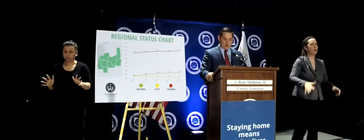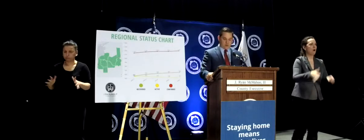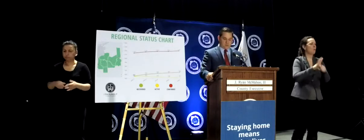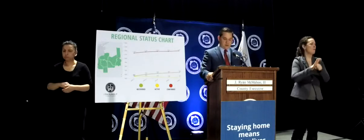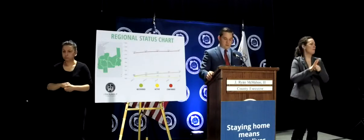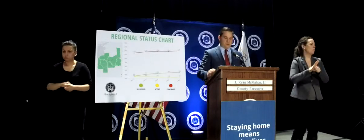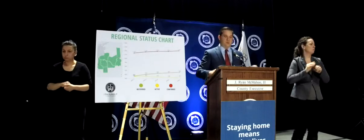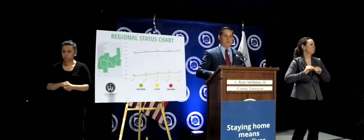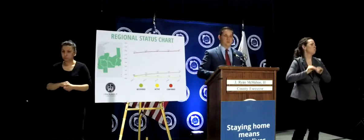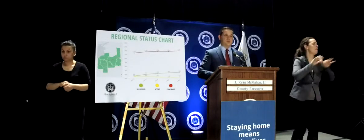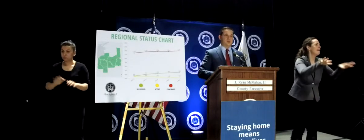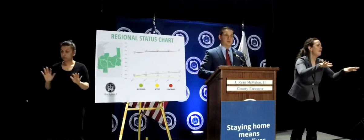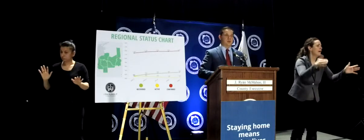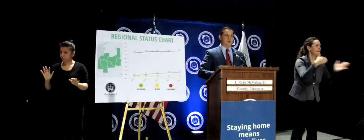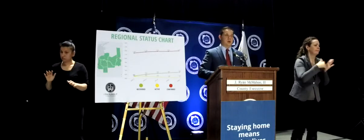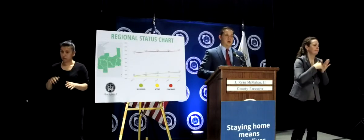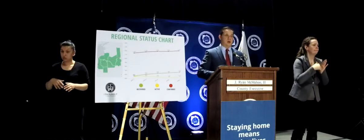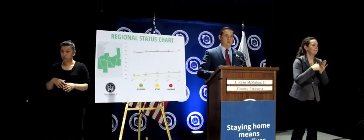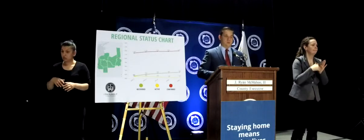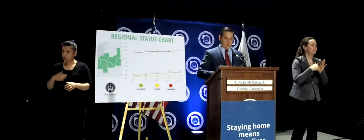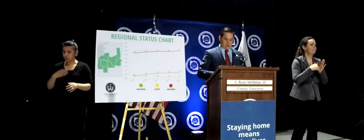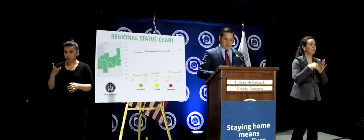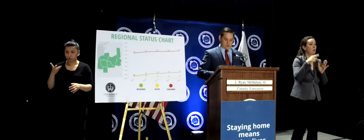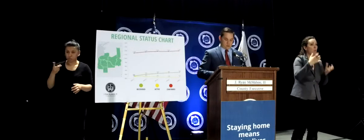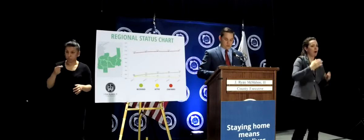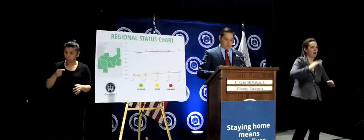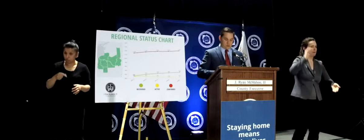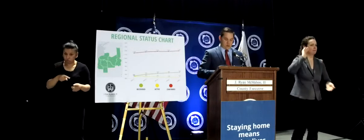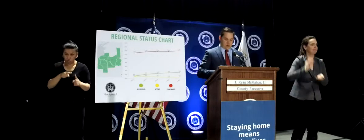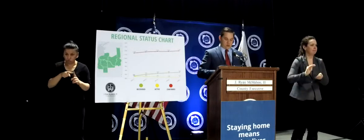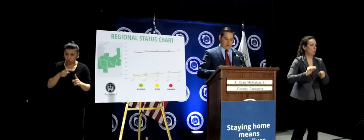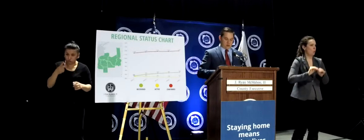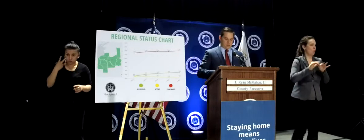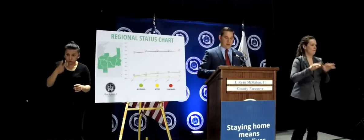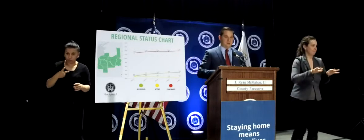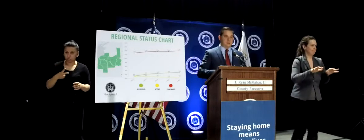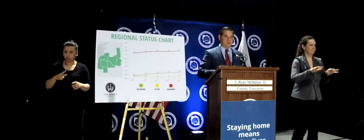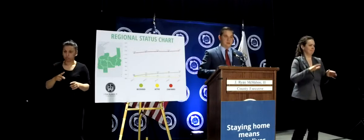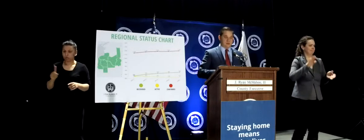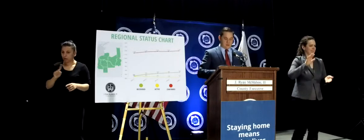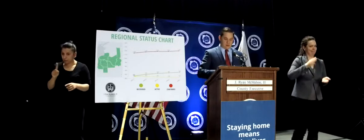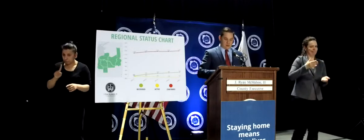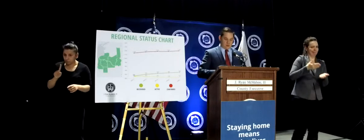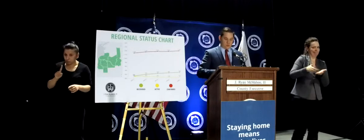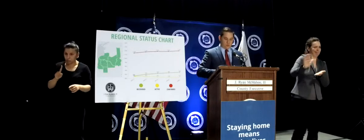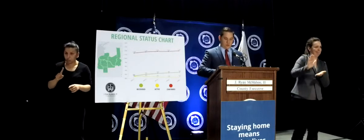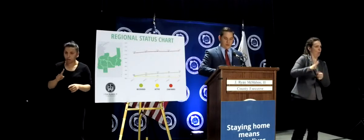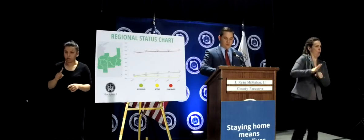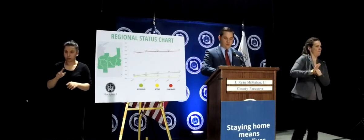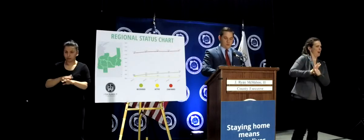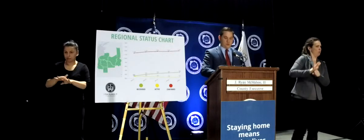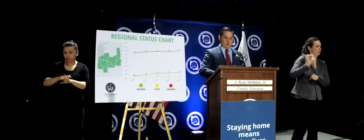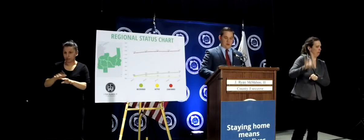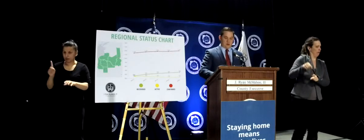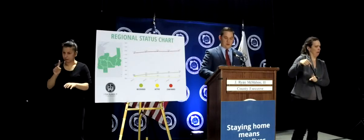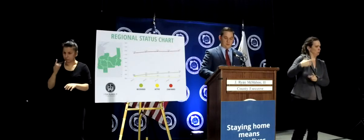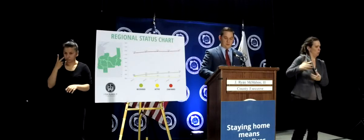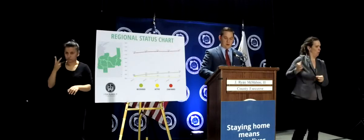very encouraged by some of the things we're seeing related to healthcare capacity, related